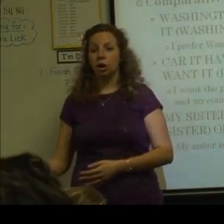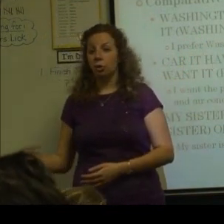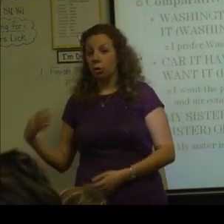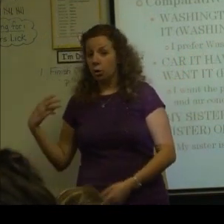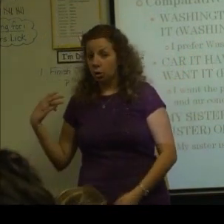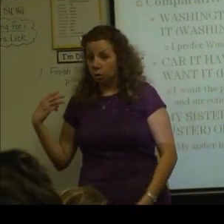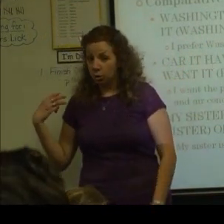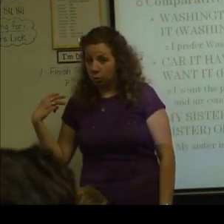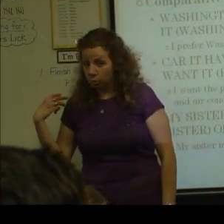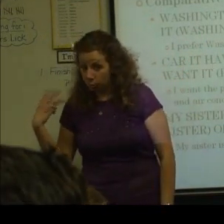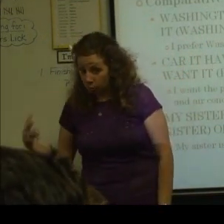so